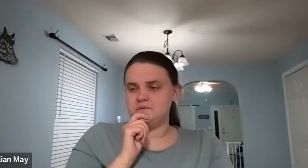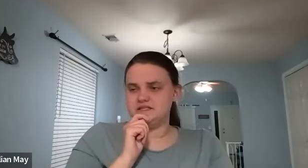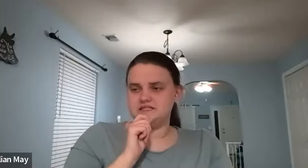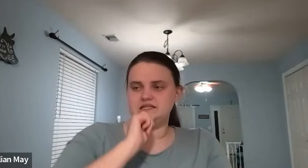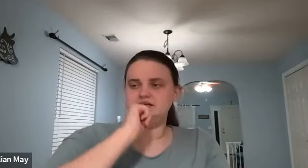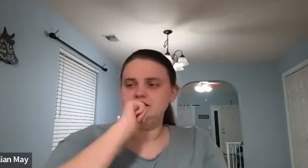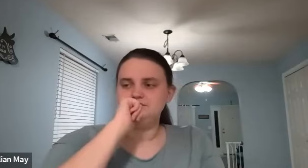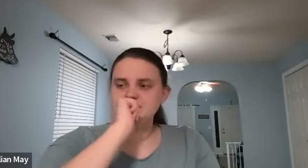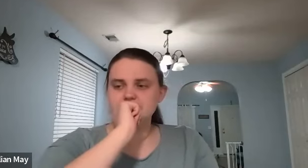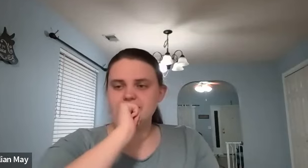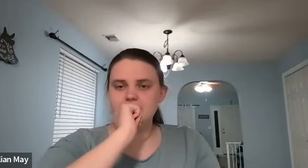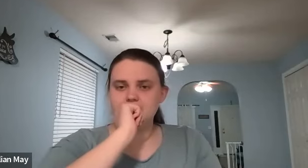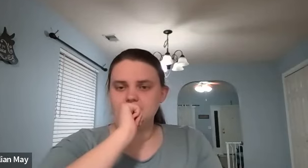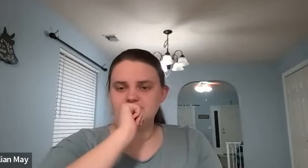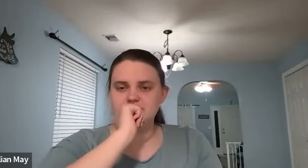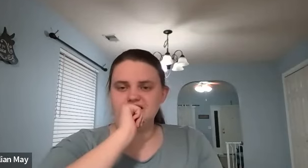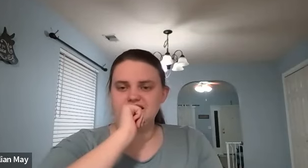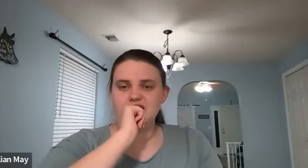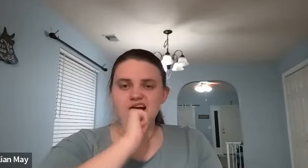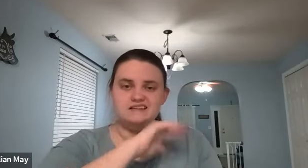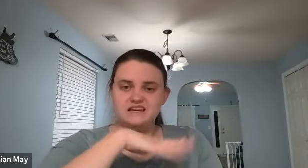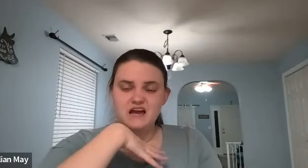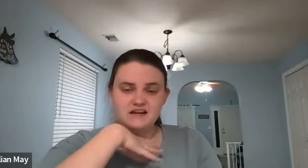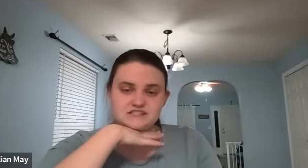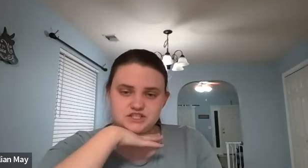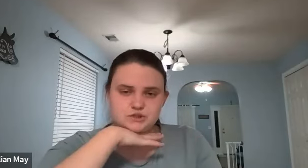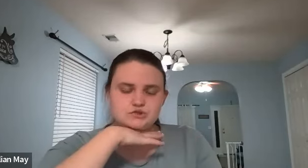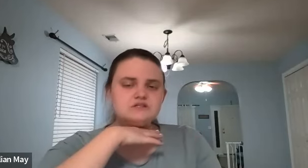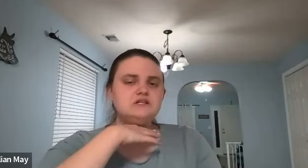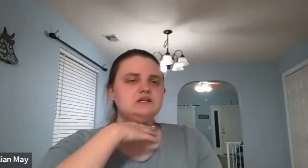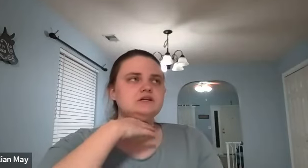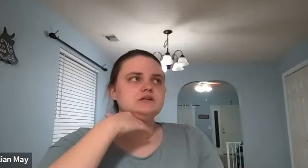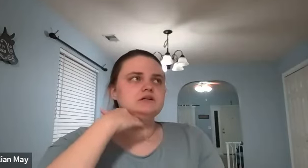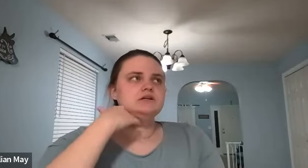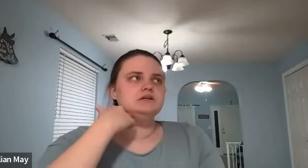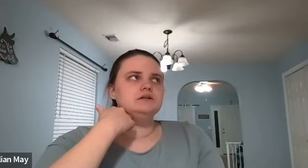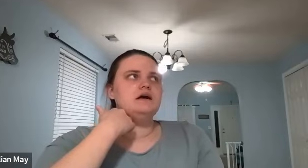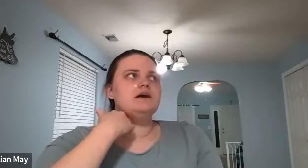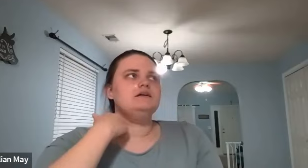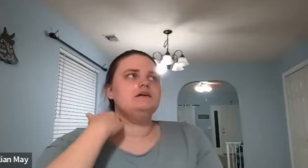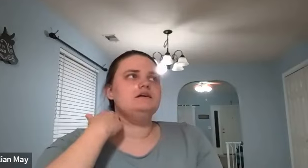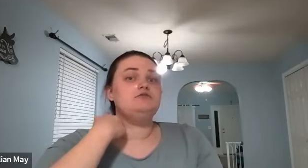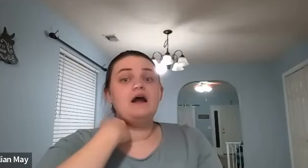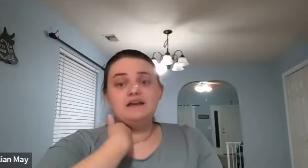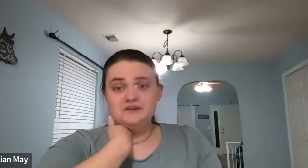Let's see. I'm trying to think of how you describe any other kinds of shoes. Like for high